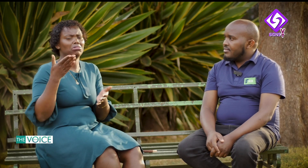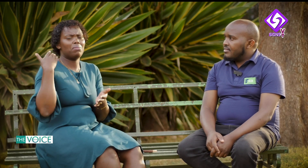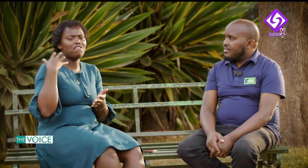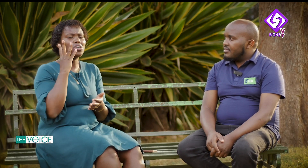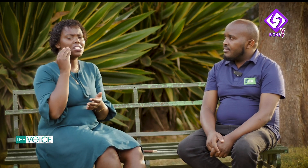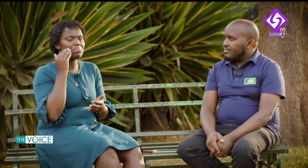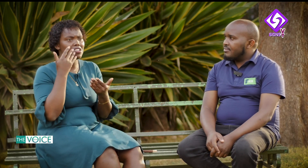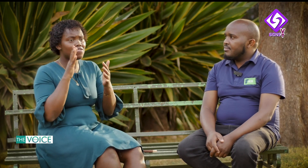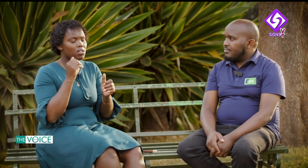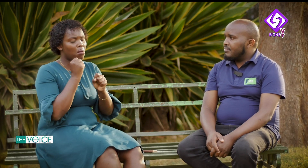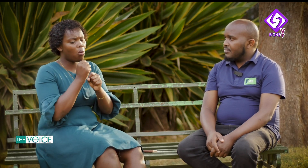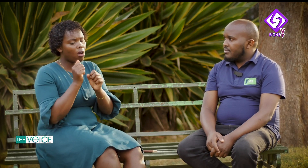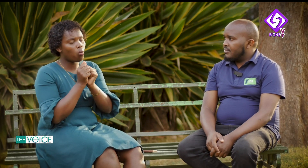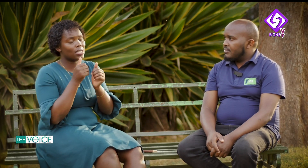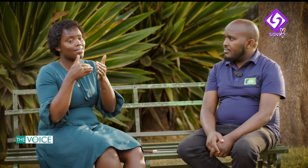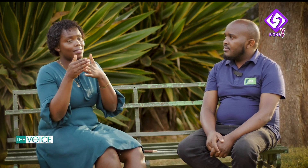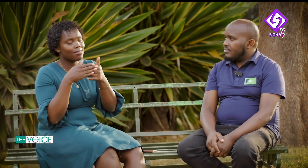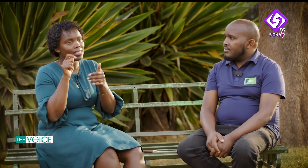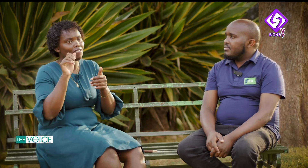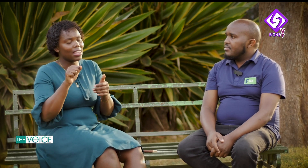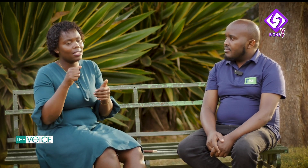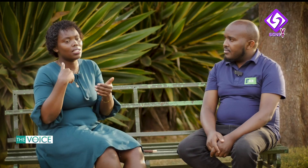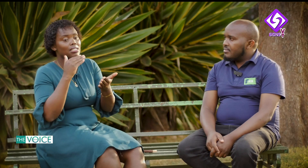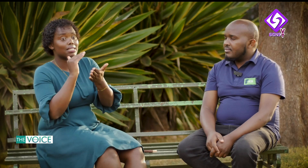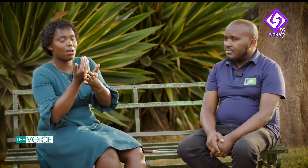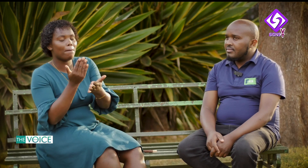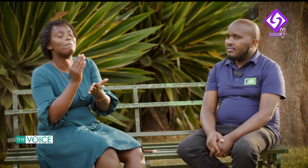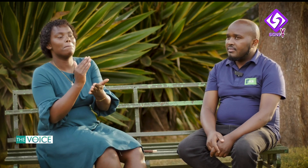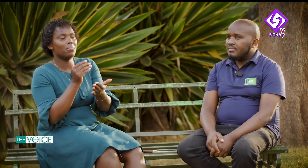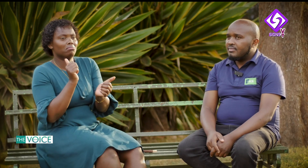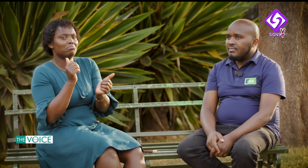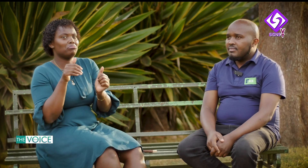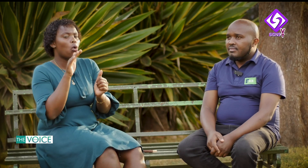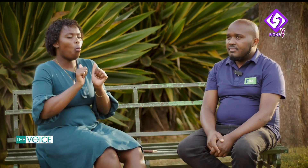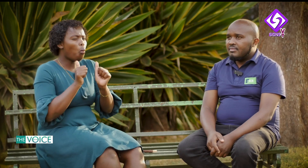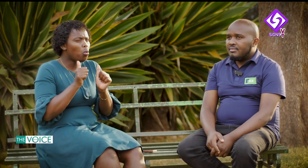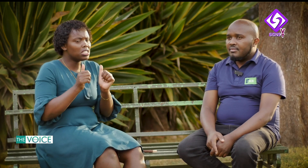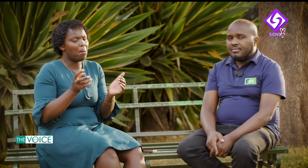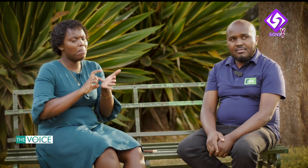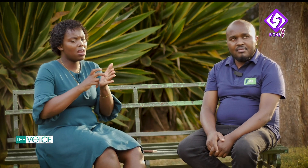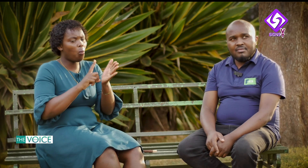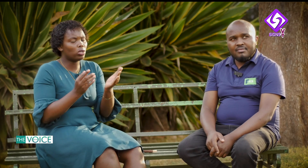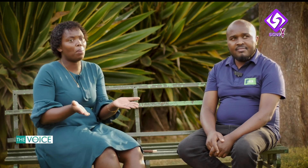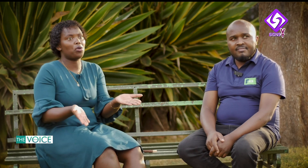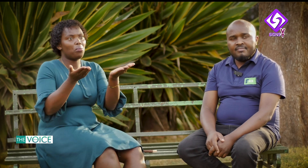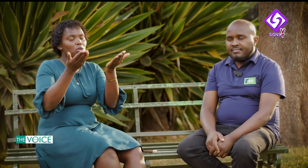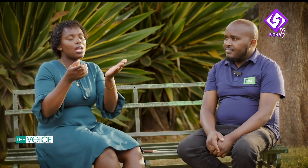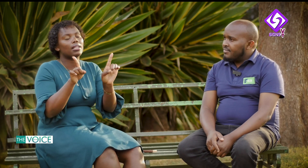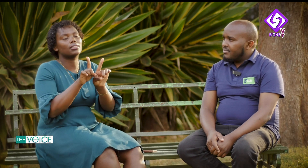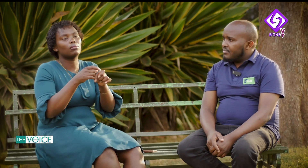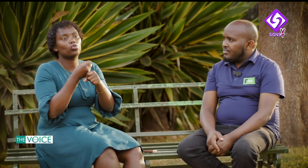be achieved generally. And you have said you have some experience in media, which